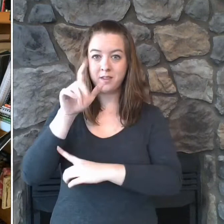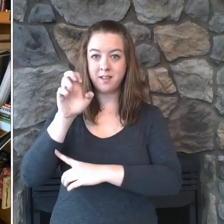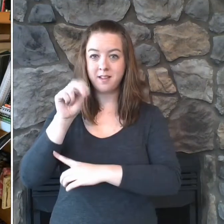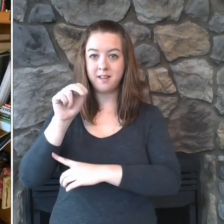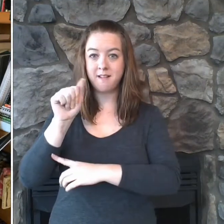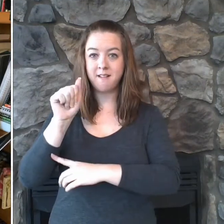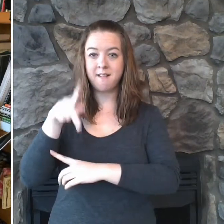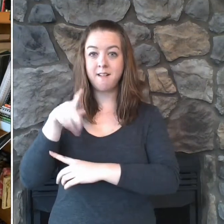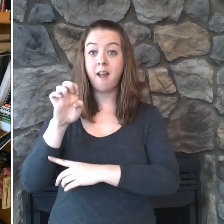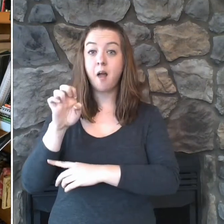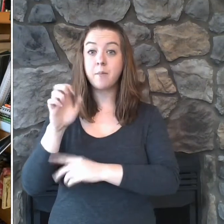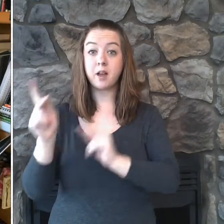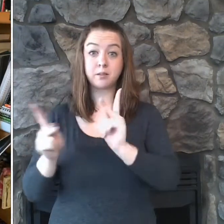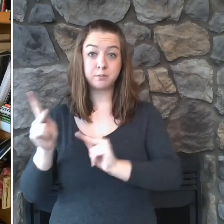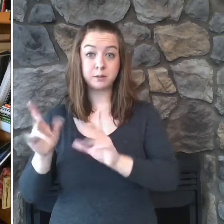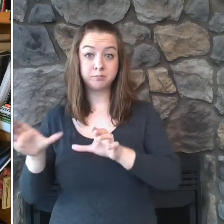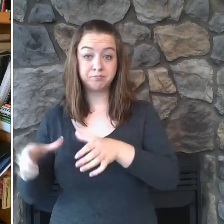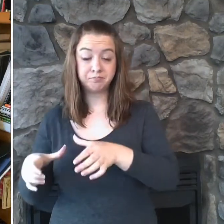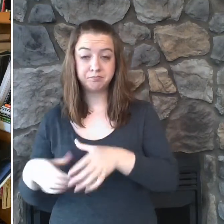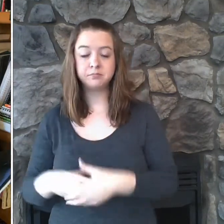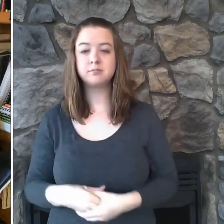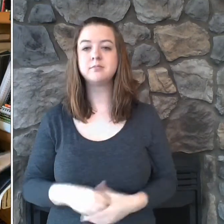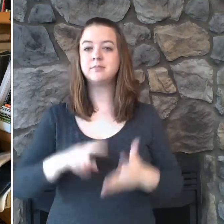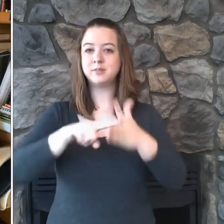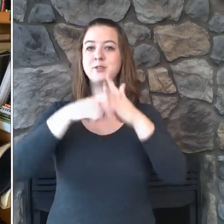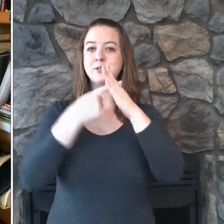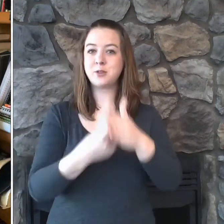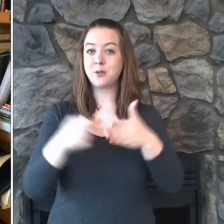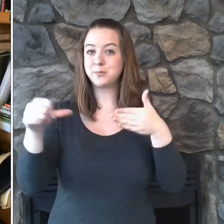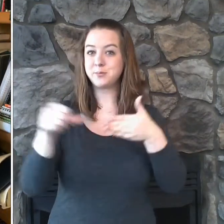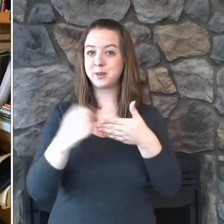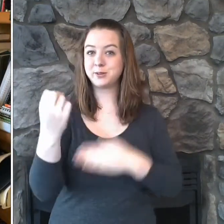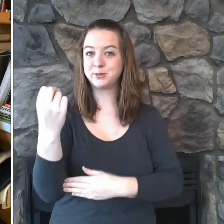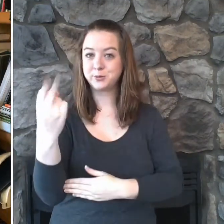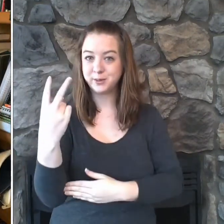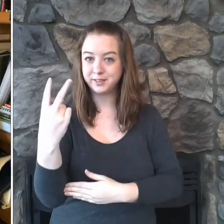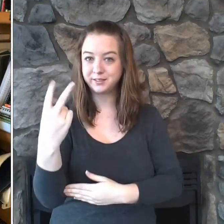people, and it starts on page 12.